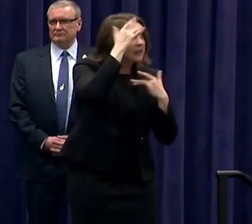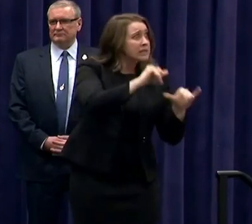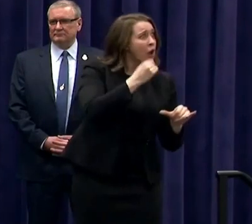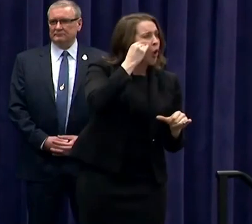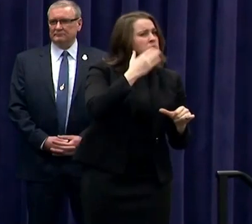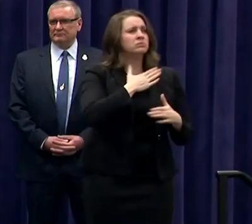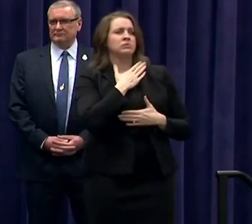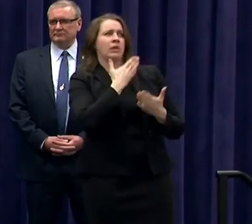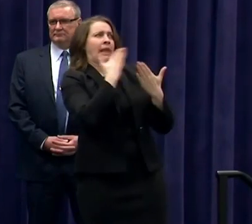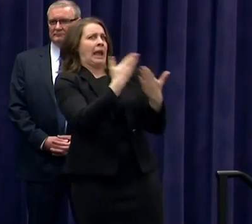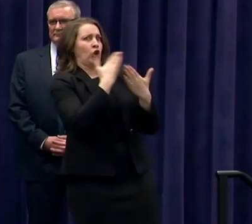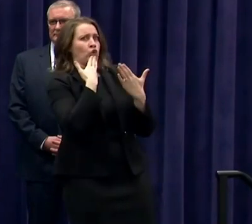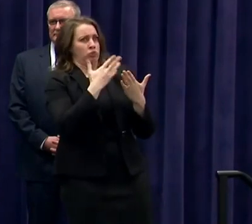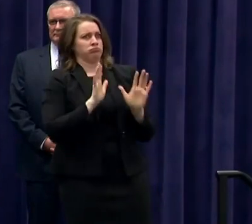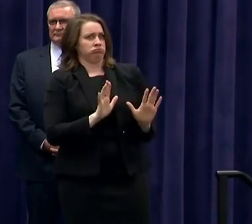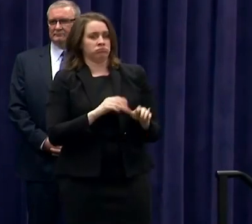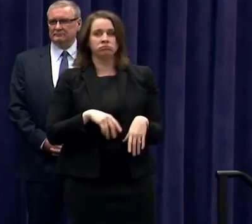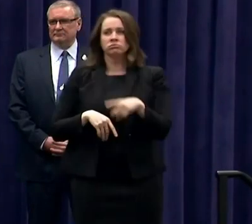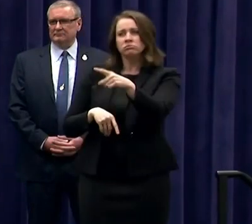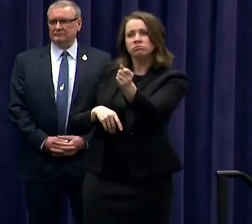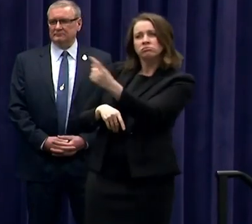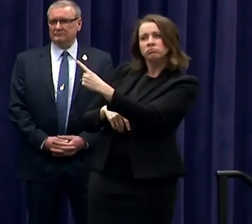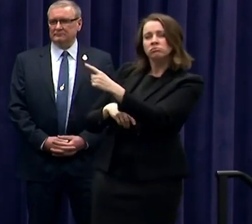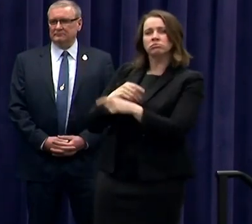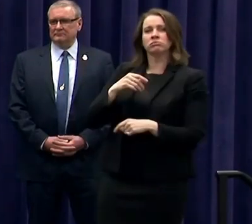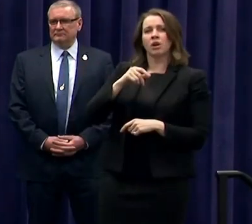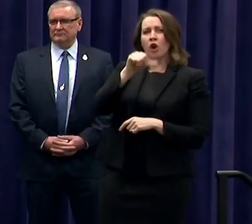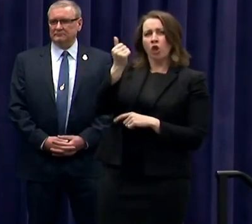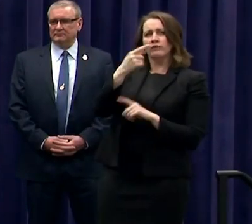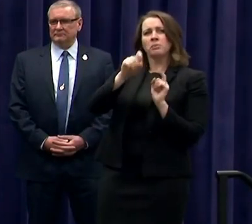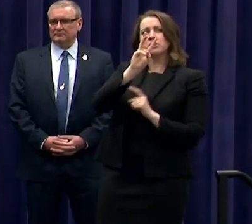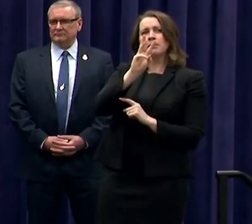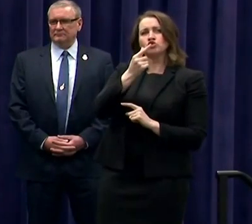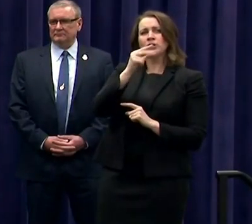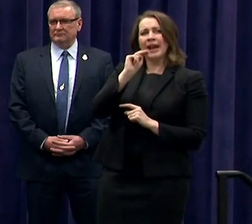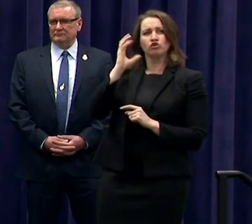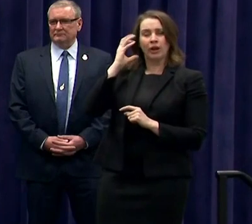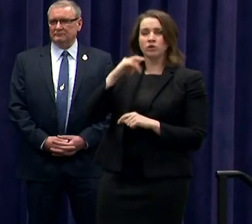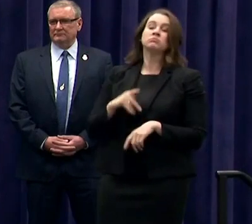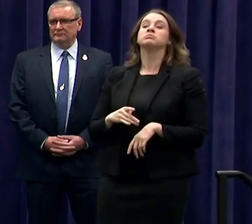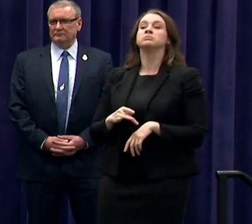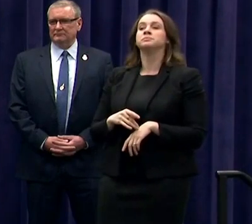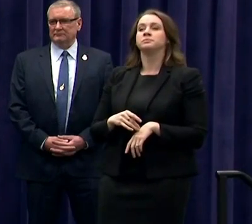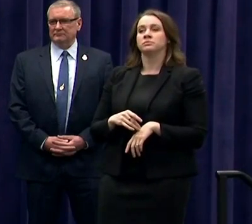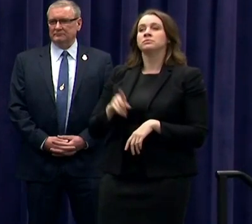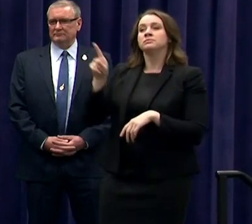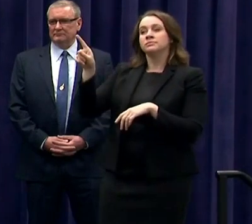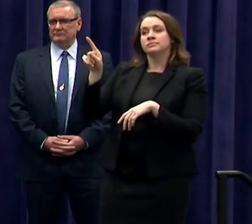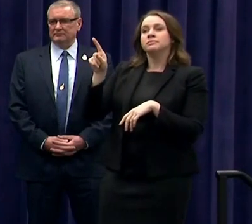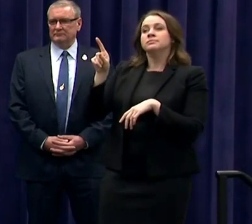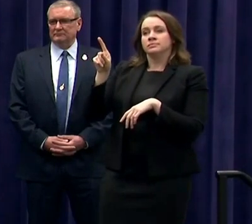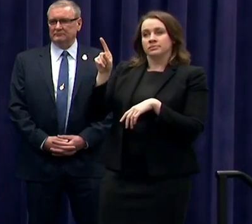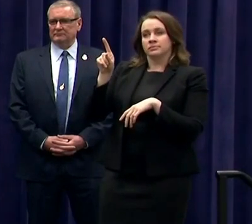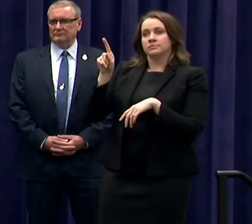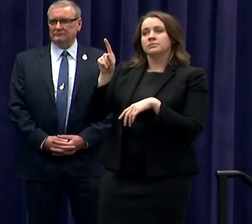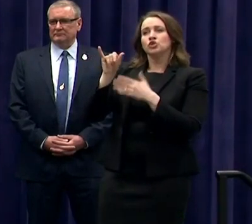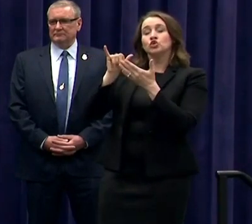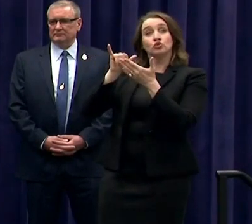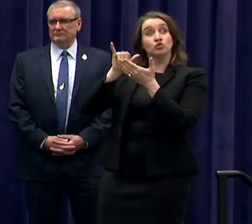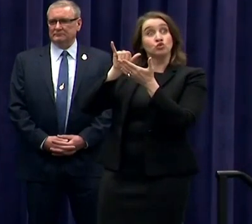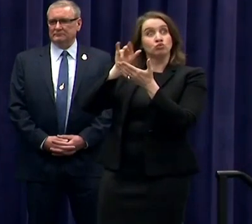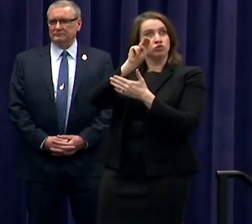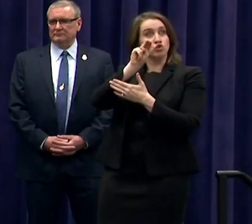few off-topic questions for you, Mayor. From WGN Radio, New York received the USS Comfort as a hospital ship to offer